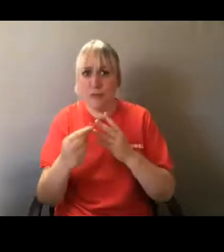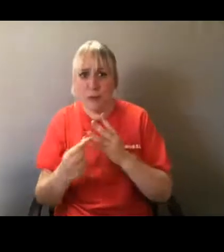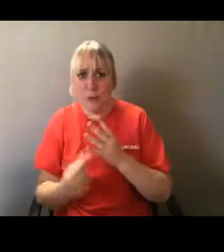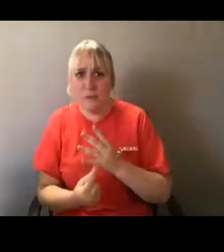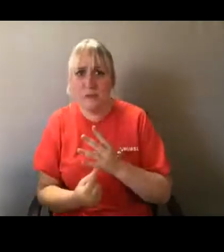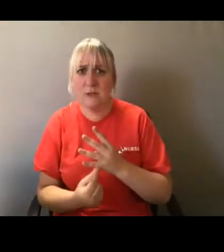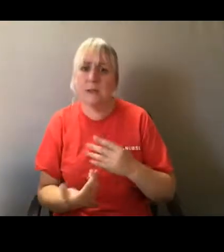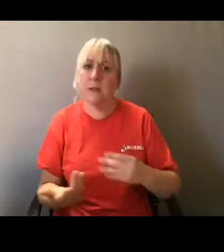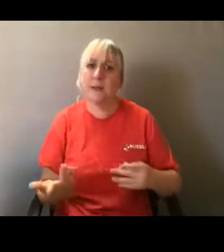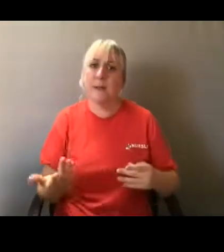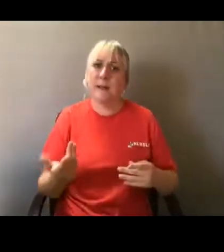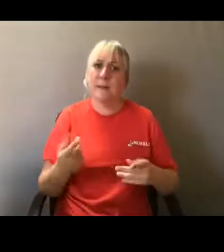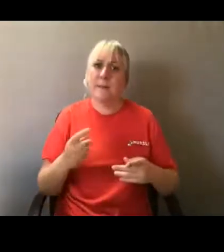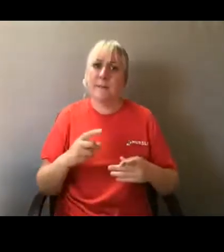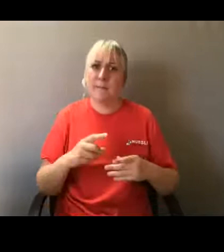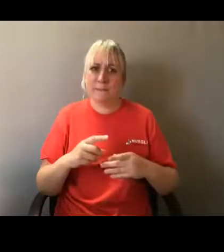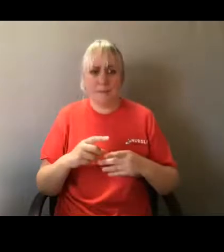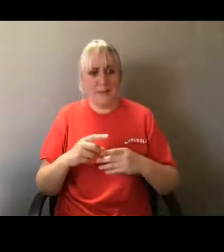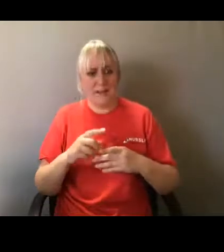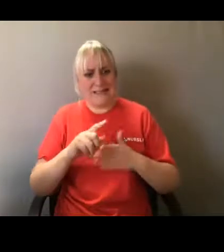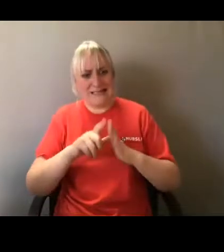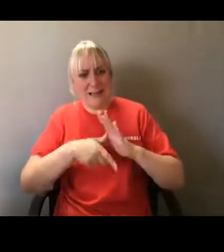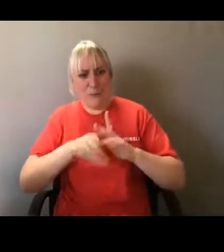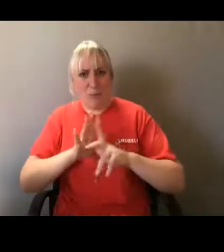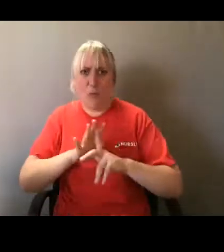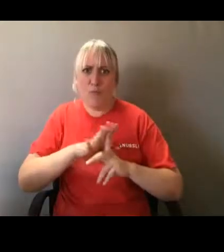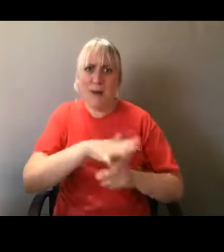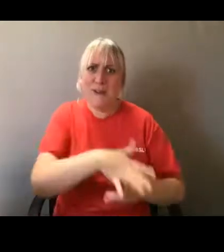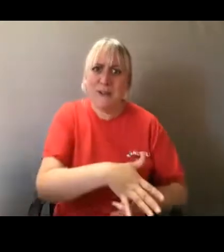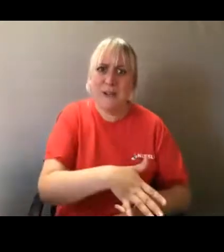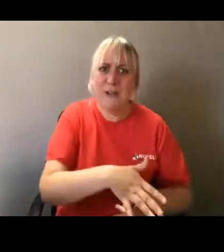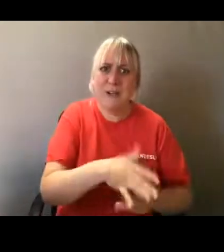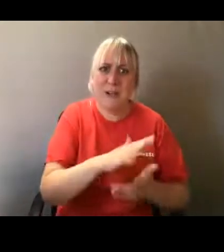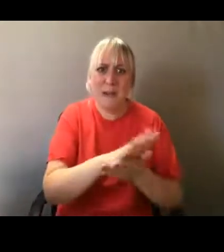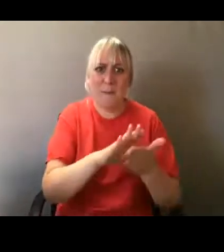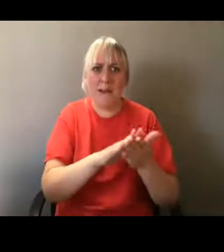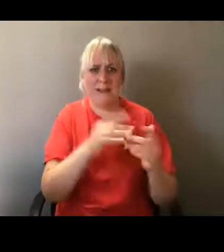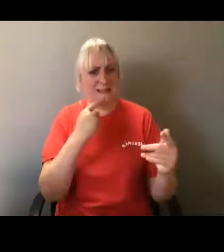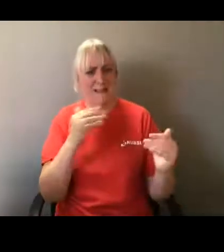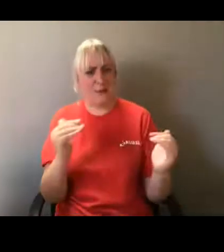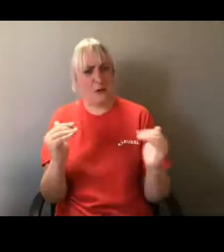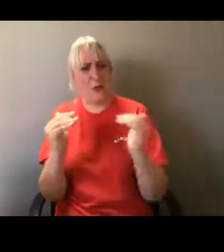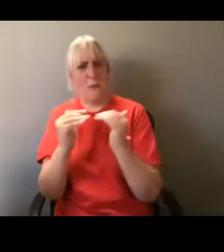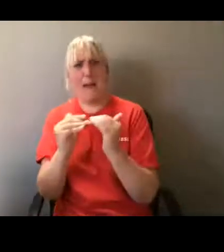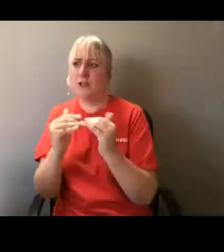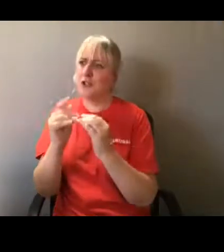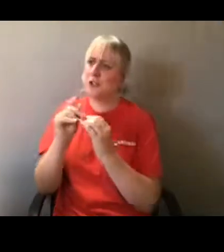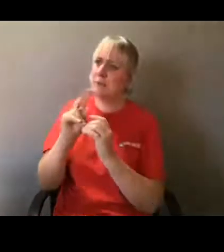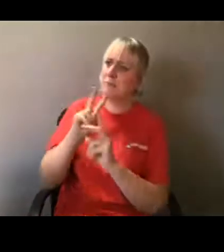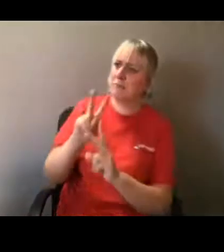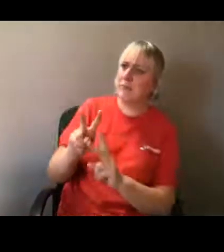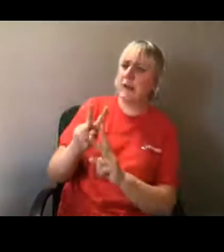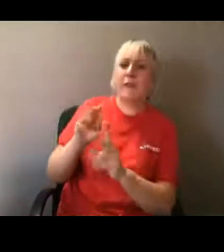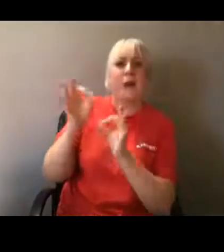oppression is directed at people who don't fit the standard formulation of what an ideal worker looks like or should look like. We